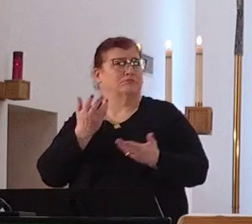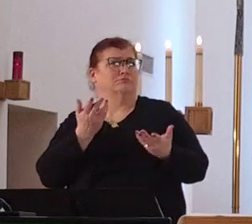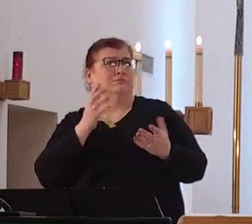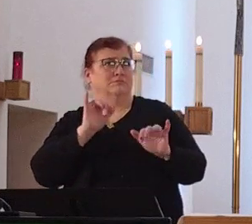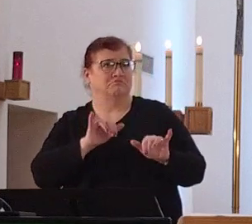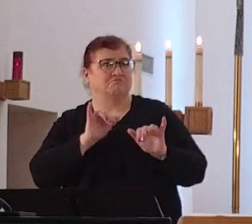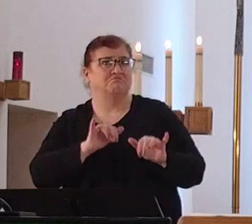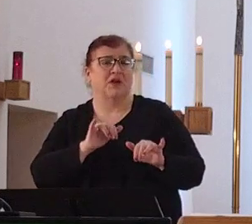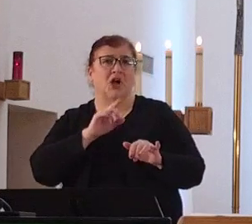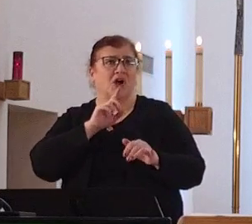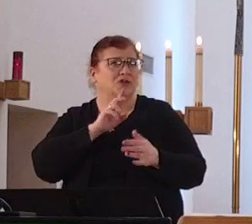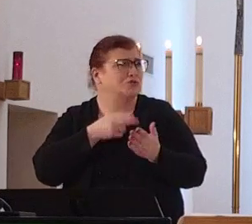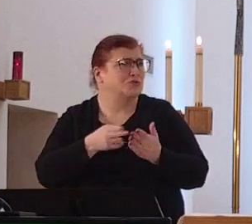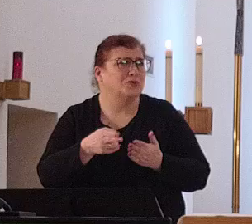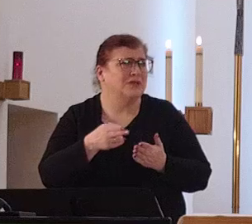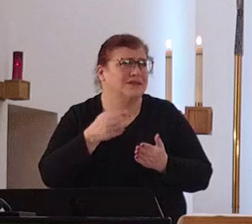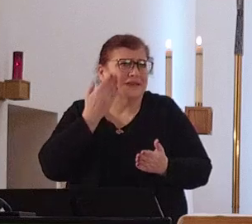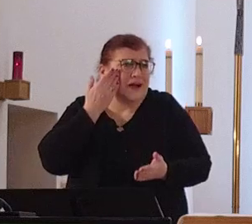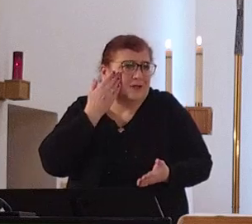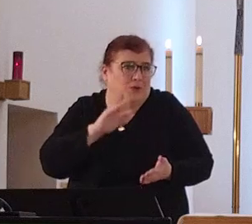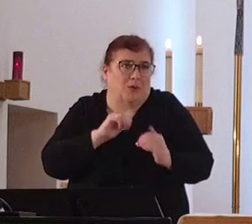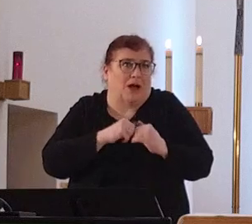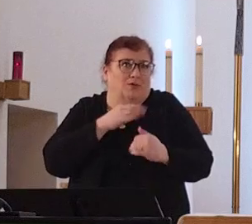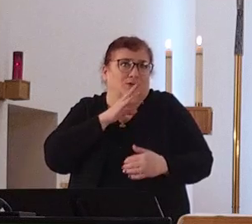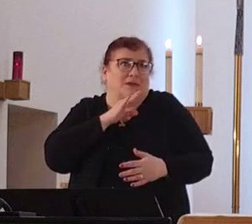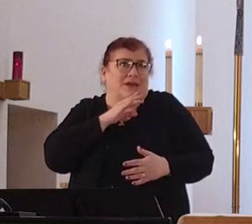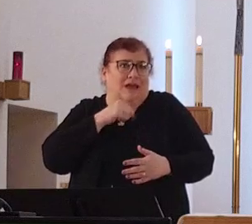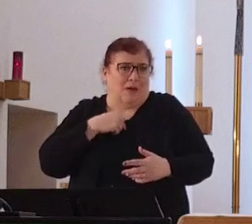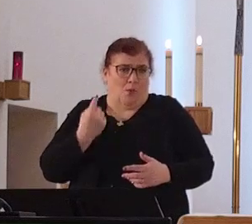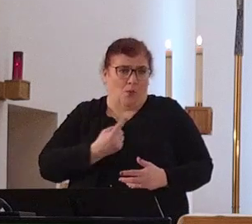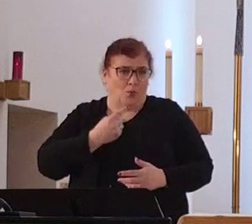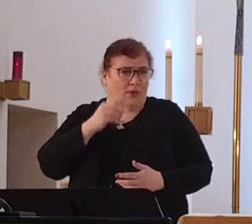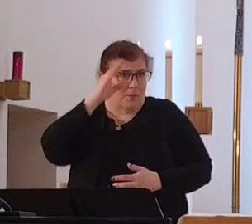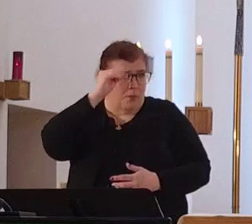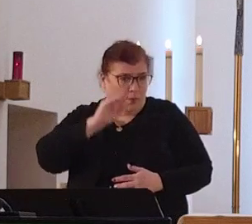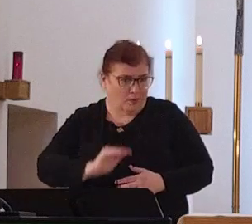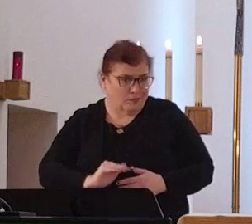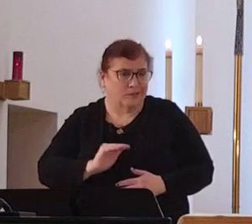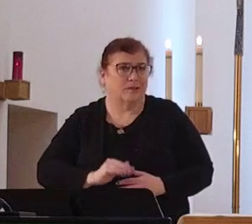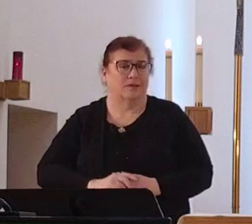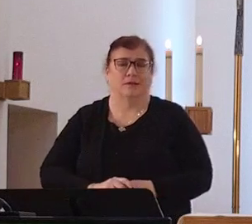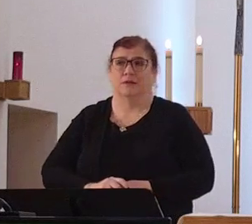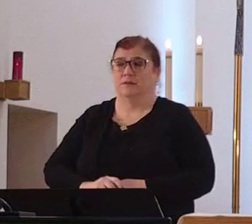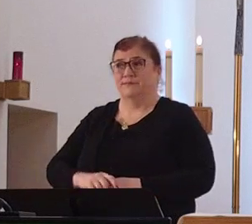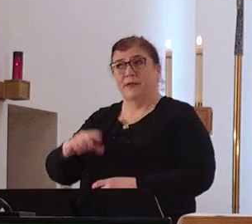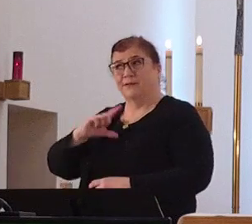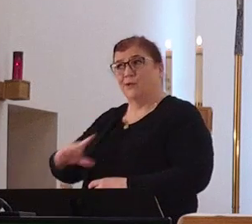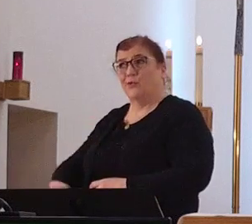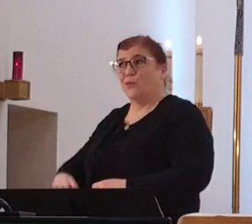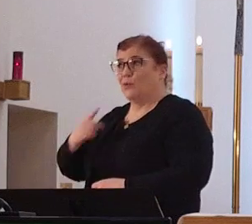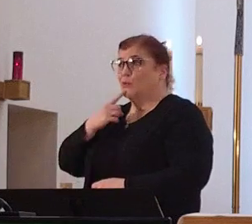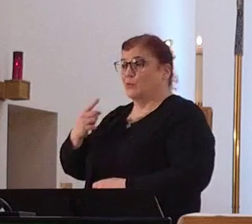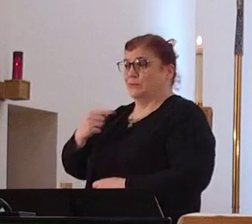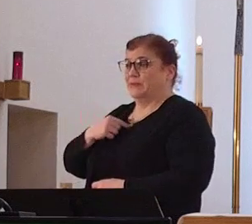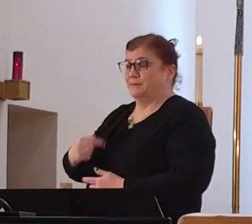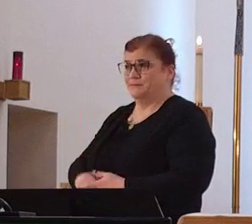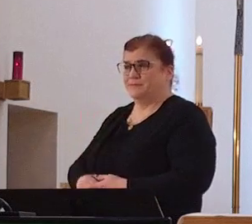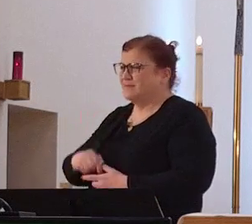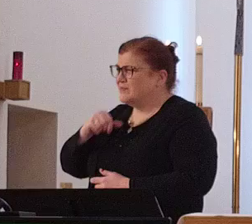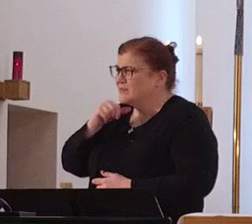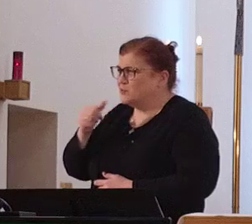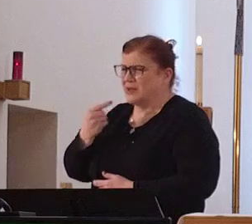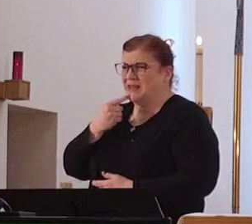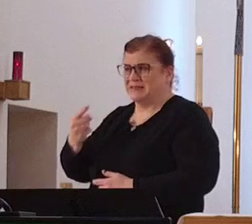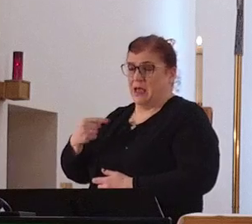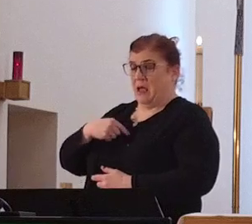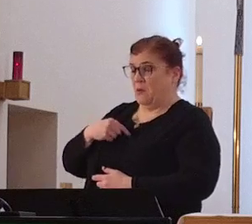God, truly I do not know how to speak, for I am only a boy." But the Lord said to me, "Do not